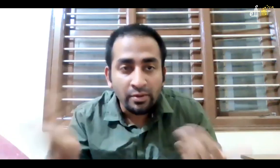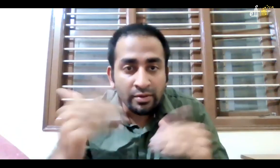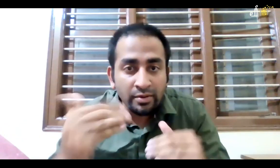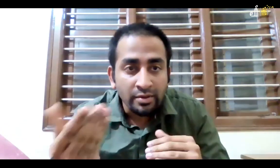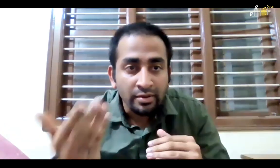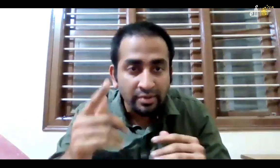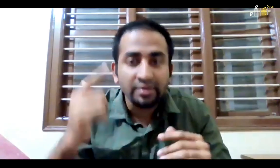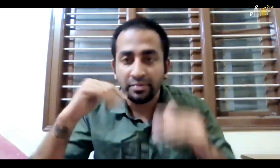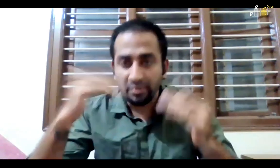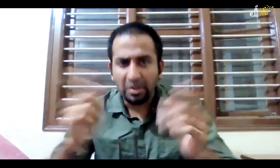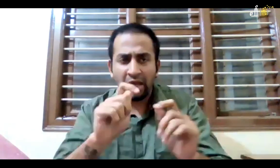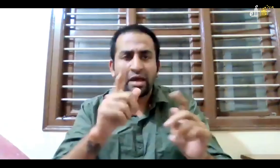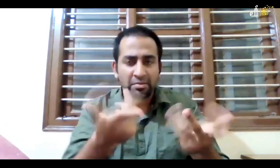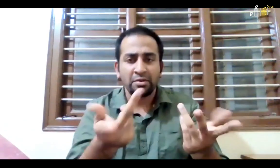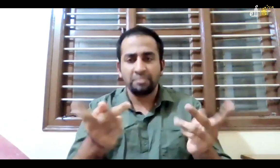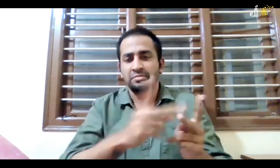Okay, more.